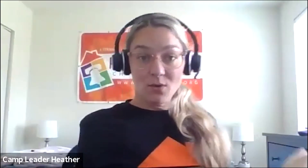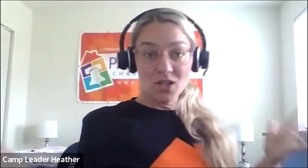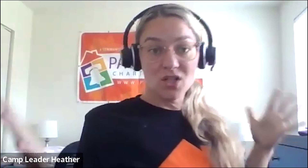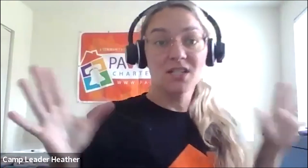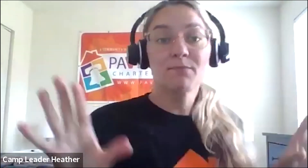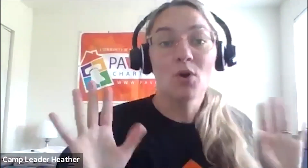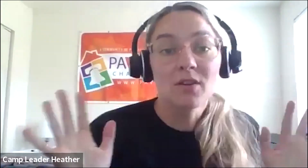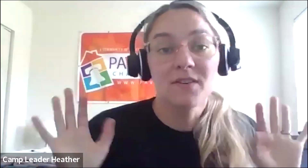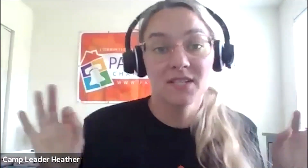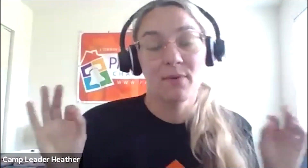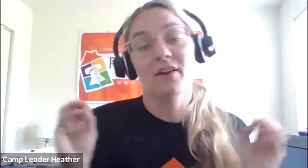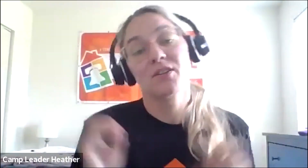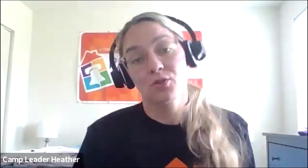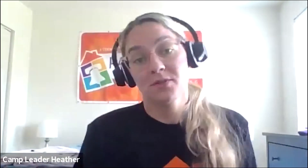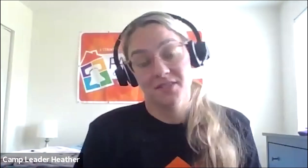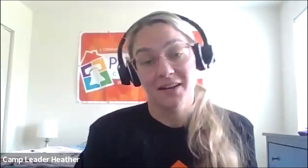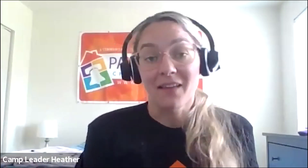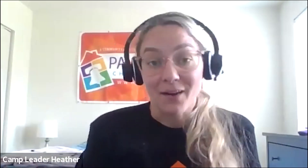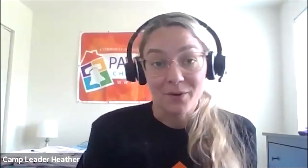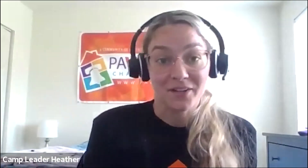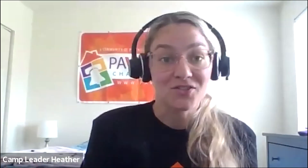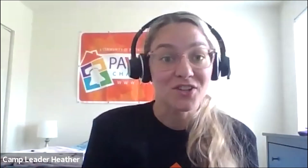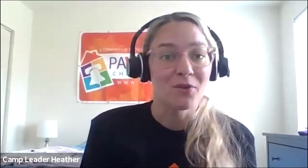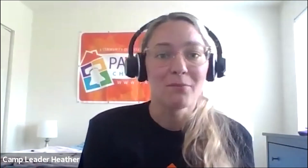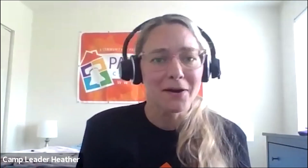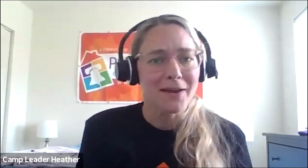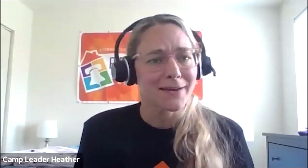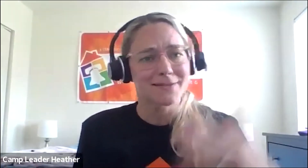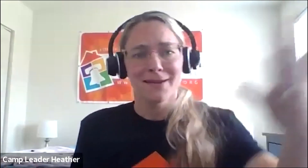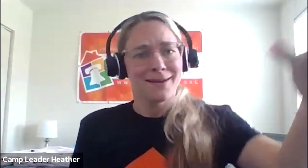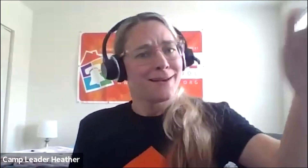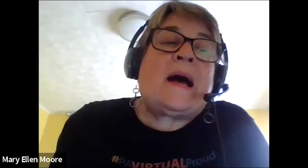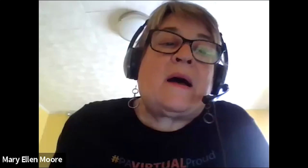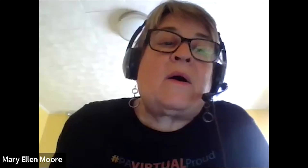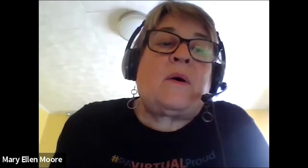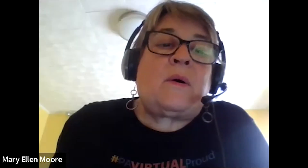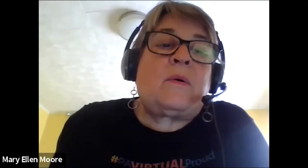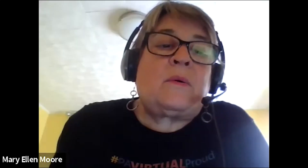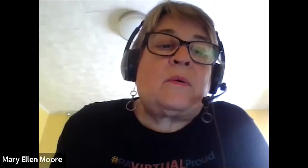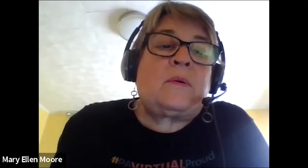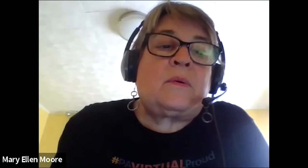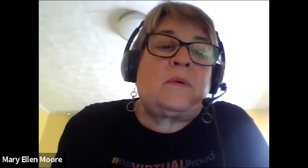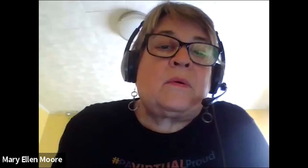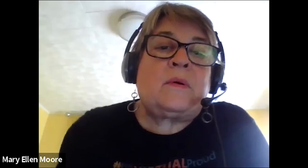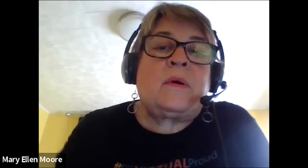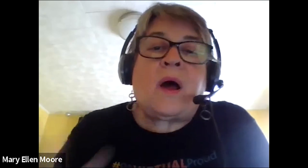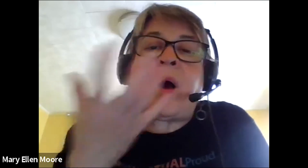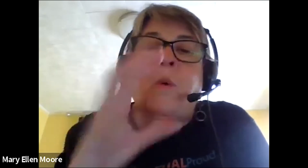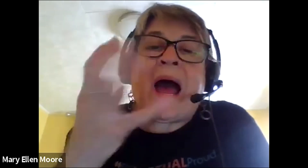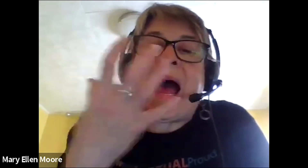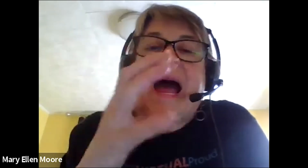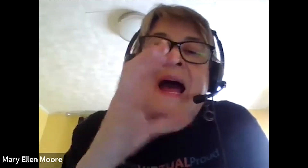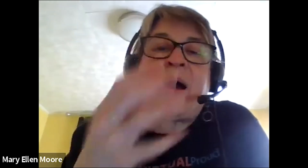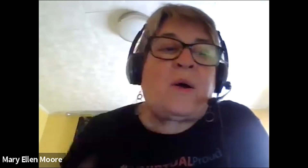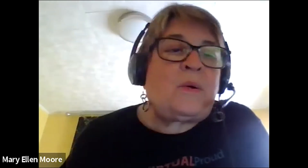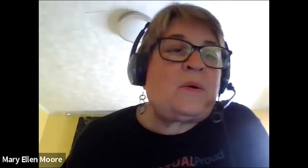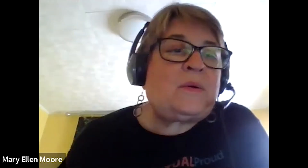language because both of his parents use sign language. So Marcus, maybe you can help us teach our next sign language